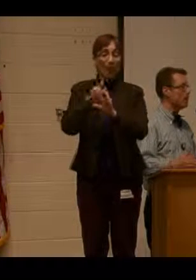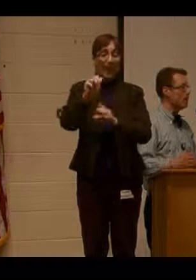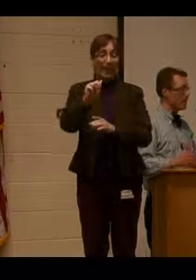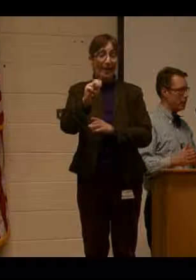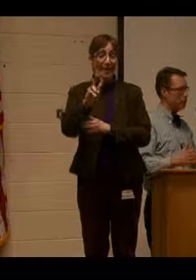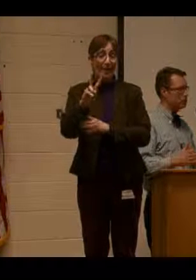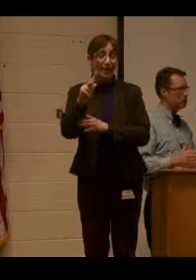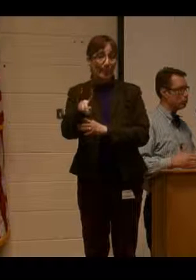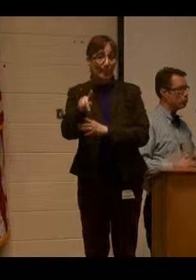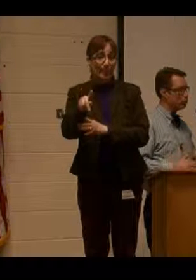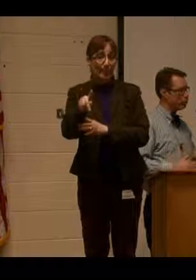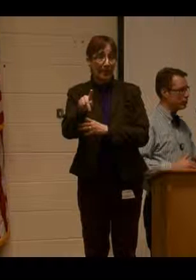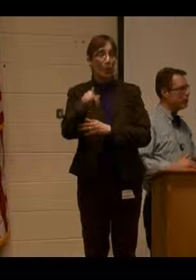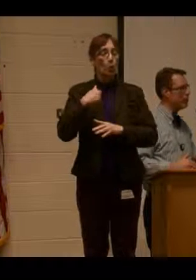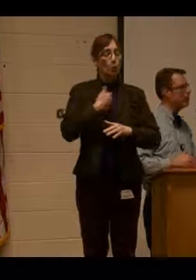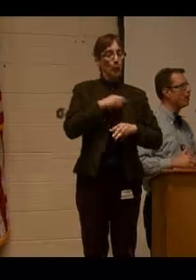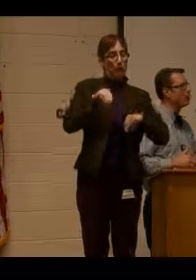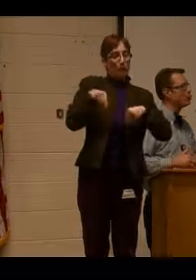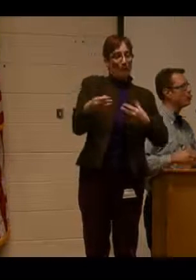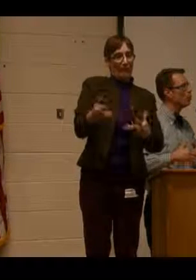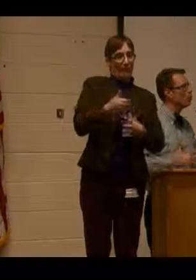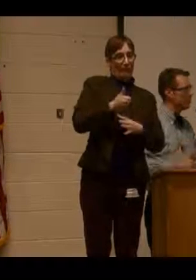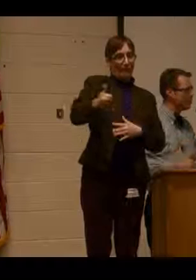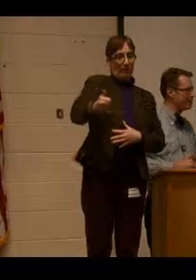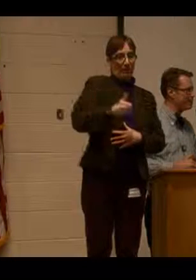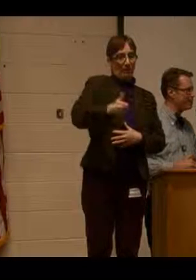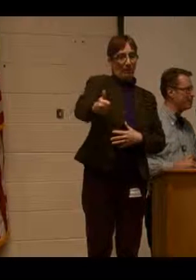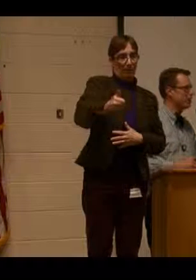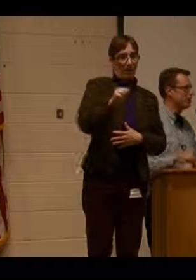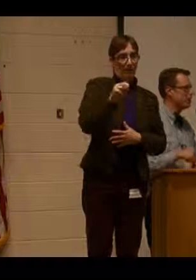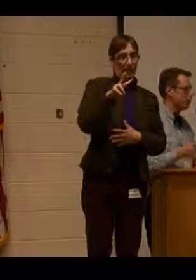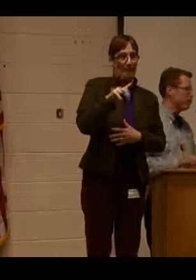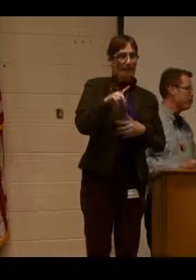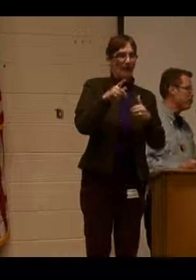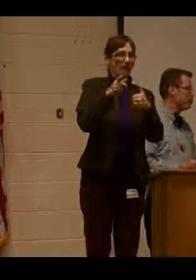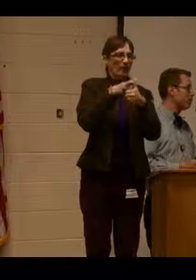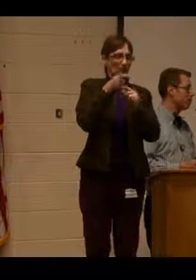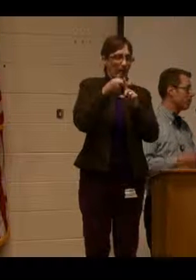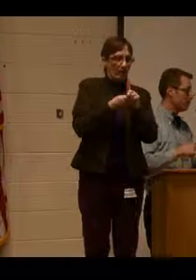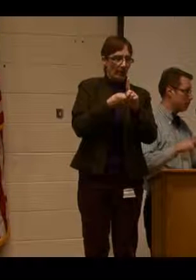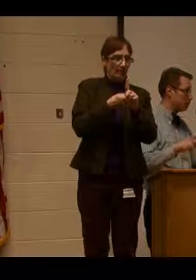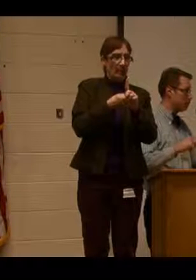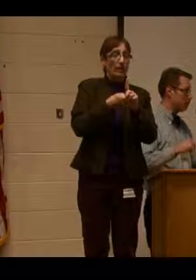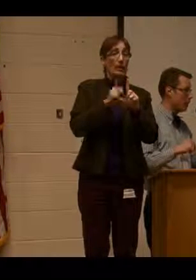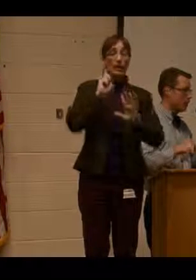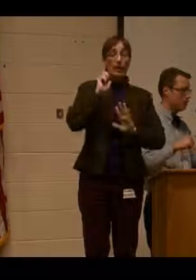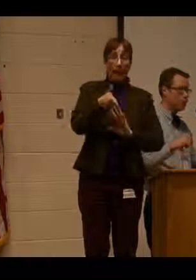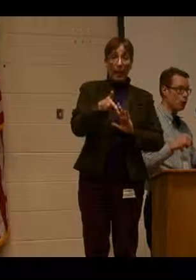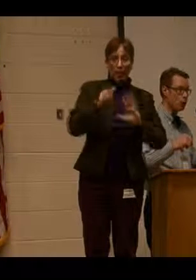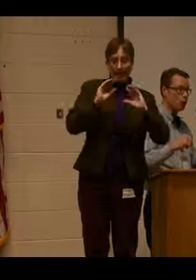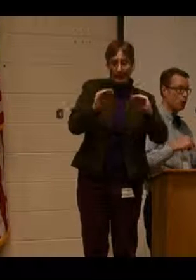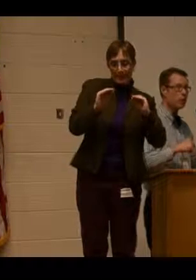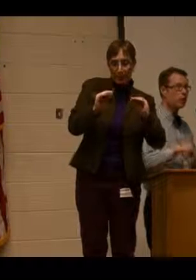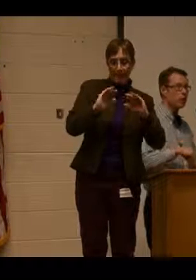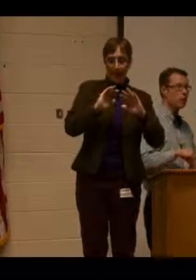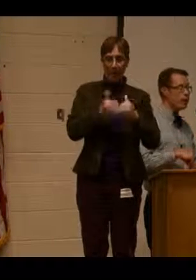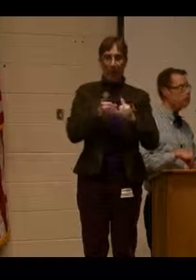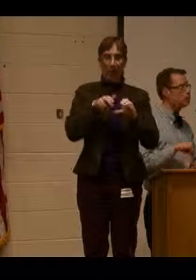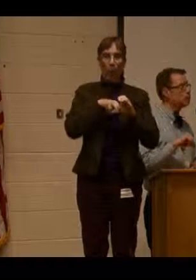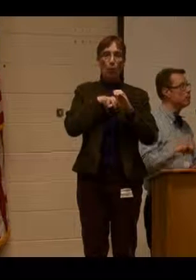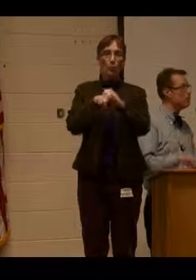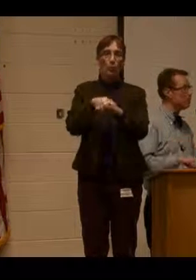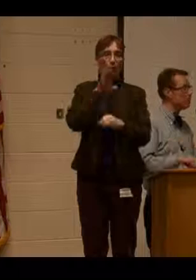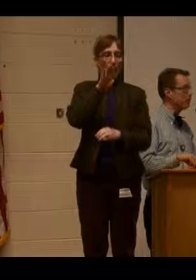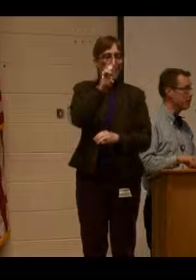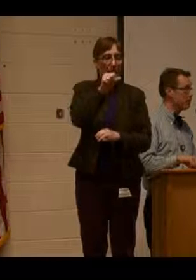transition them into the bus system and provide them the bus tokens for them to become independent